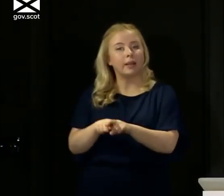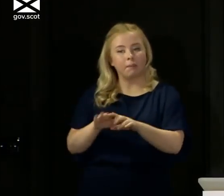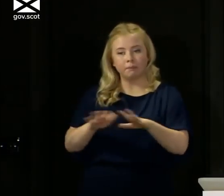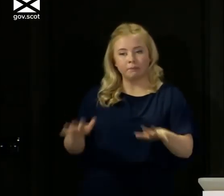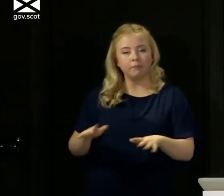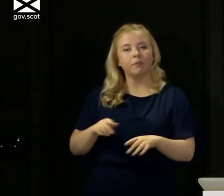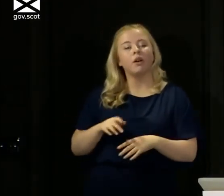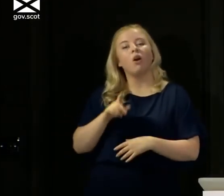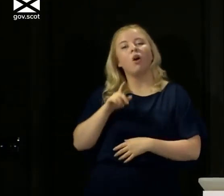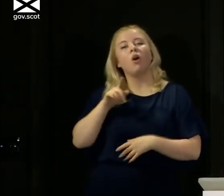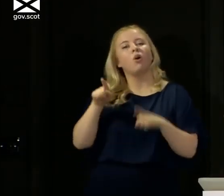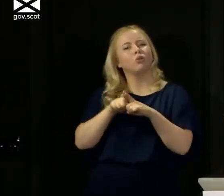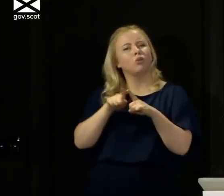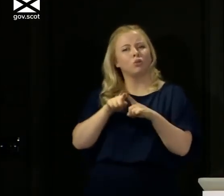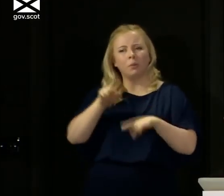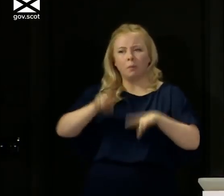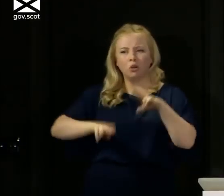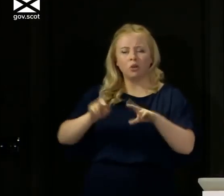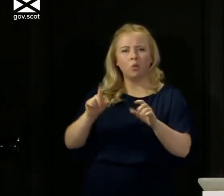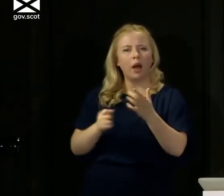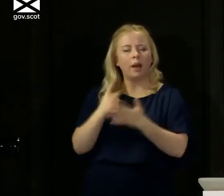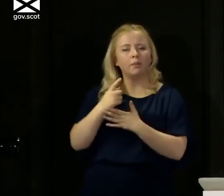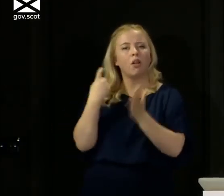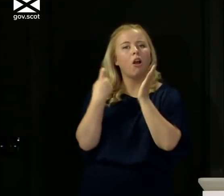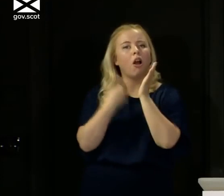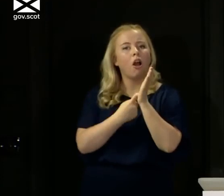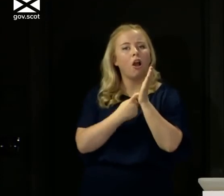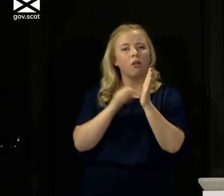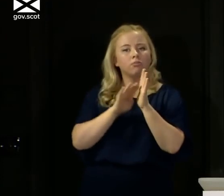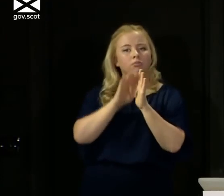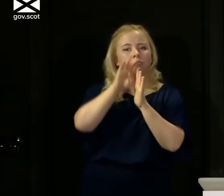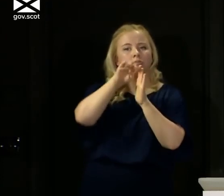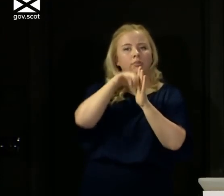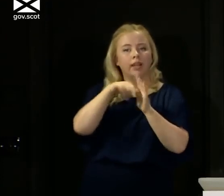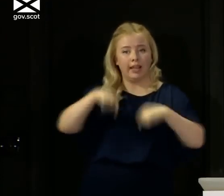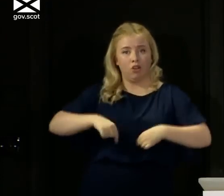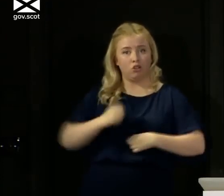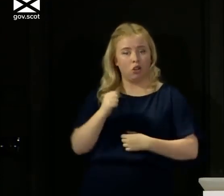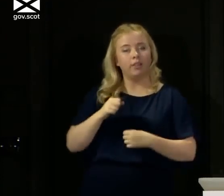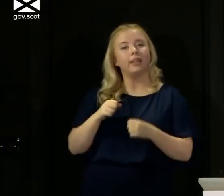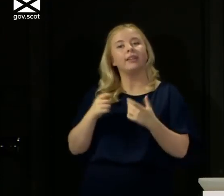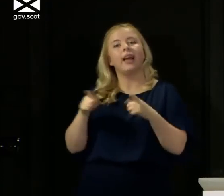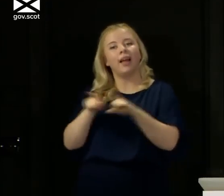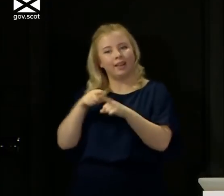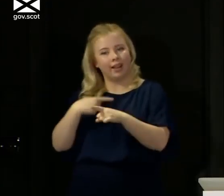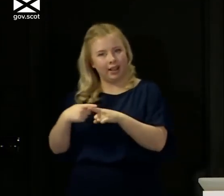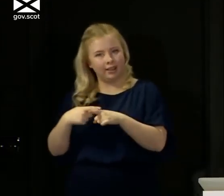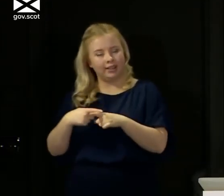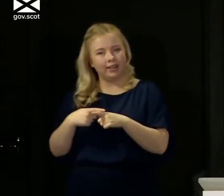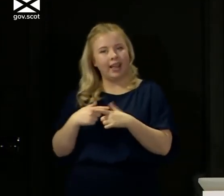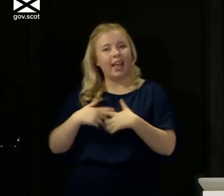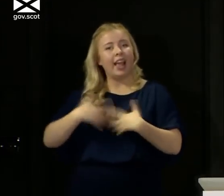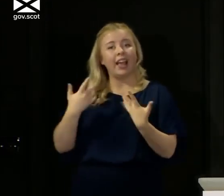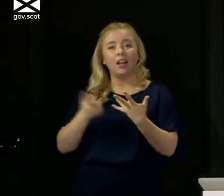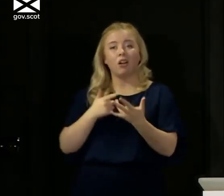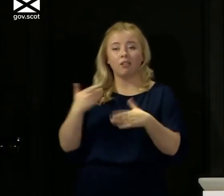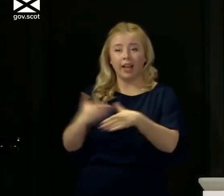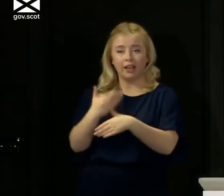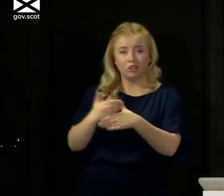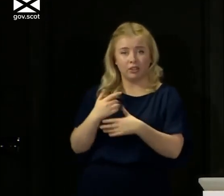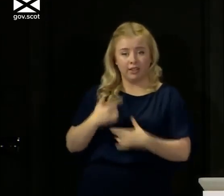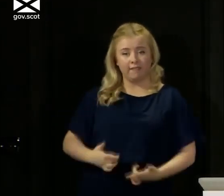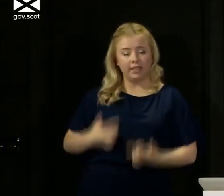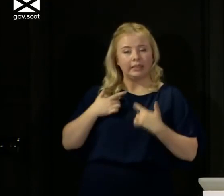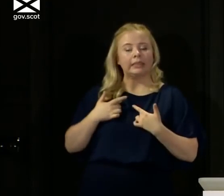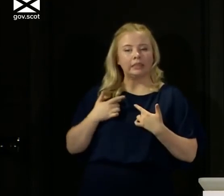do. And obviously we monitor what's happening in the R rate in Scotland. We will monitor it in England, and any other actions we think are appropriate, we will take if we